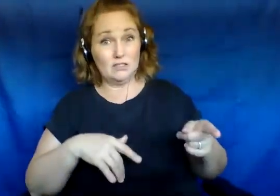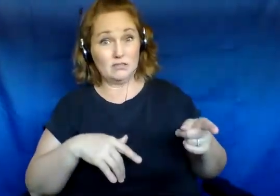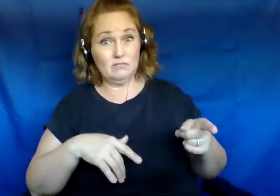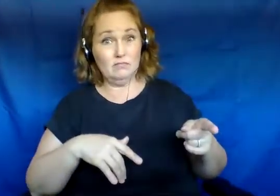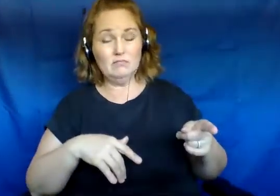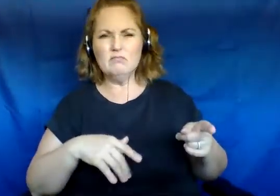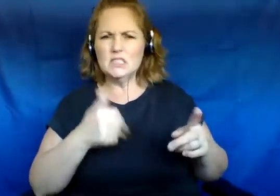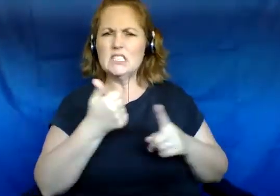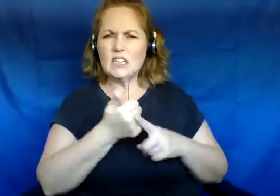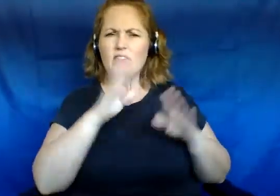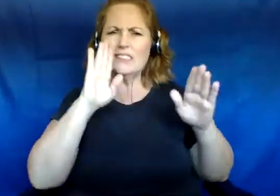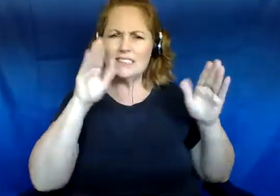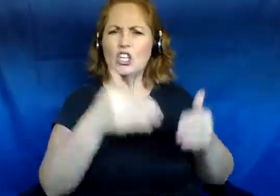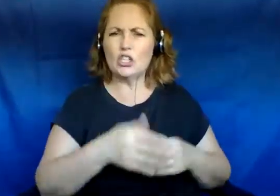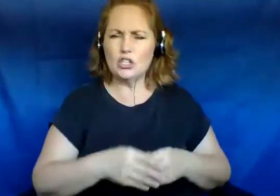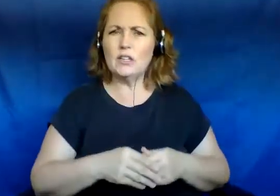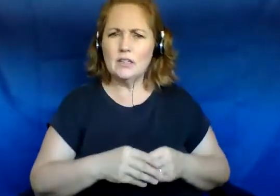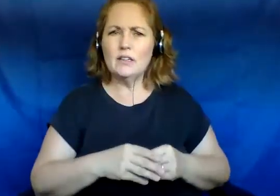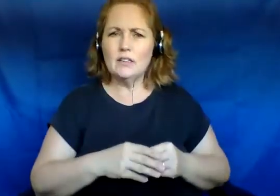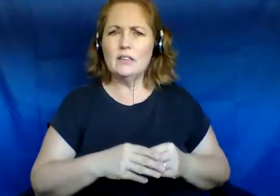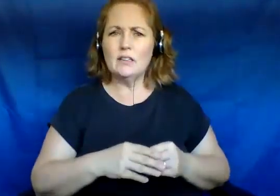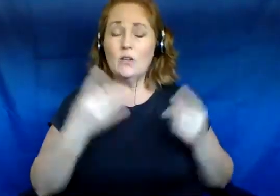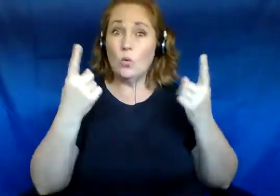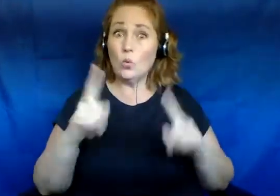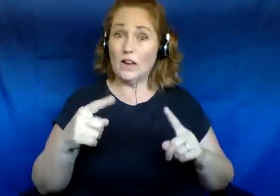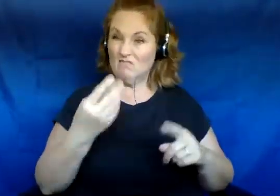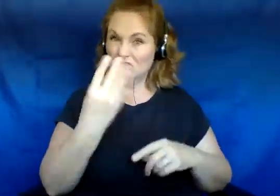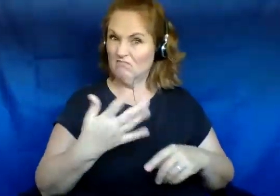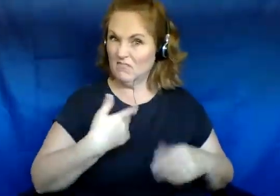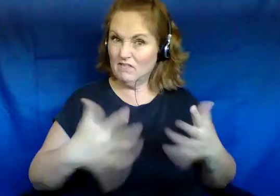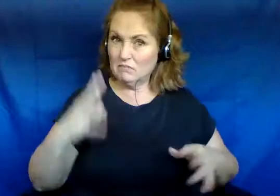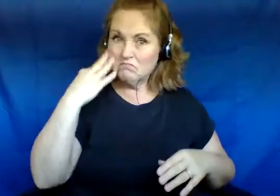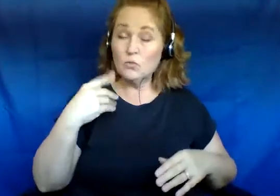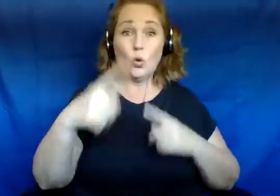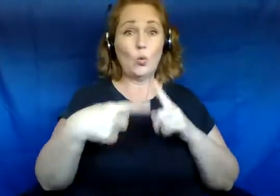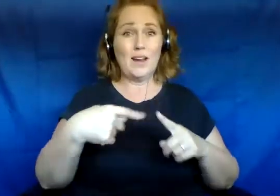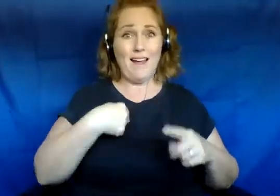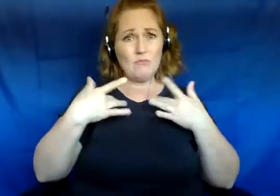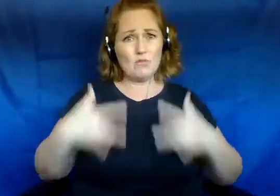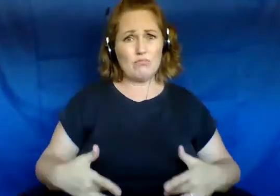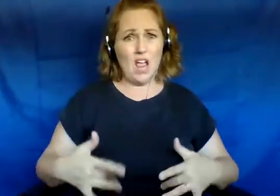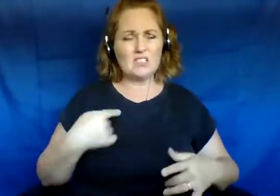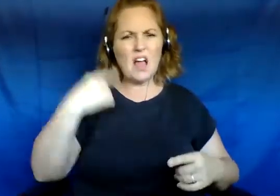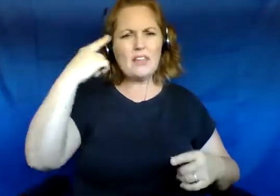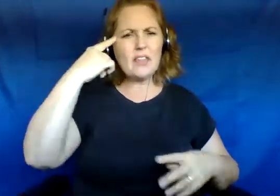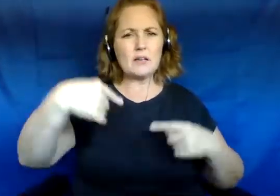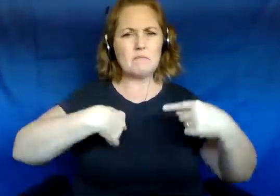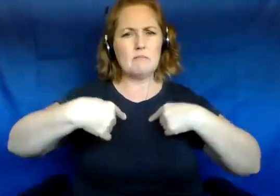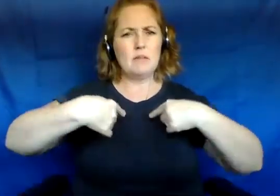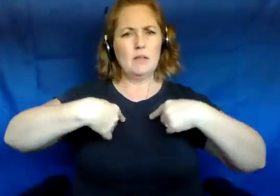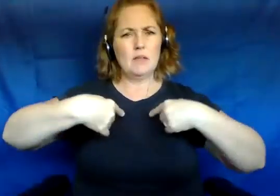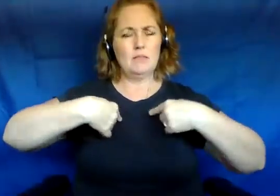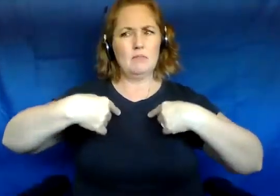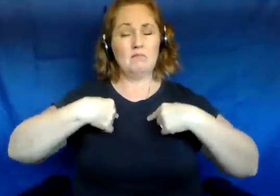than depression. Because I can tell you, when I am depressed, I think of no one but myself.